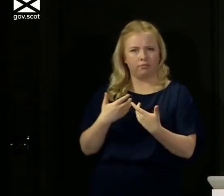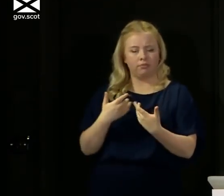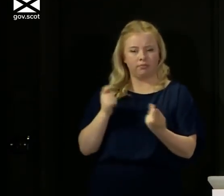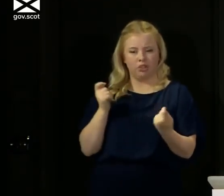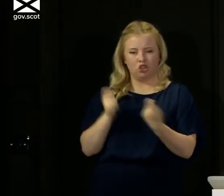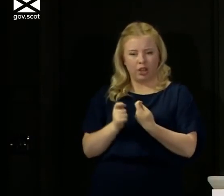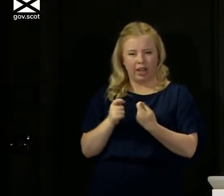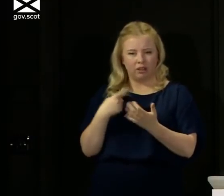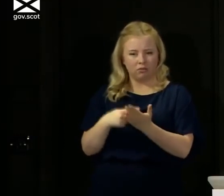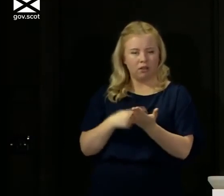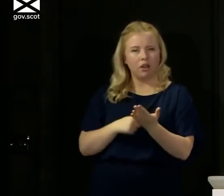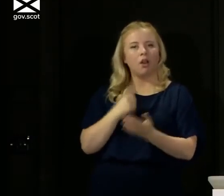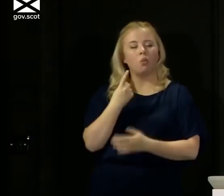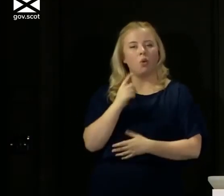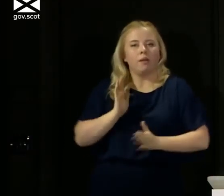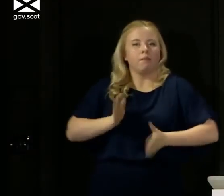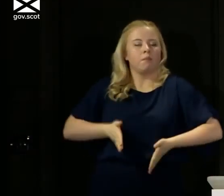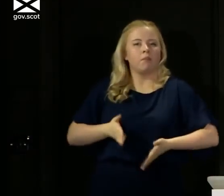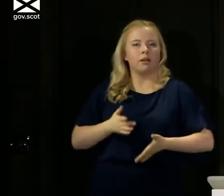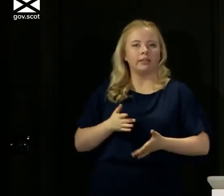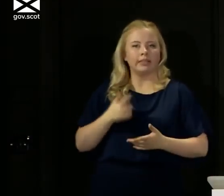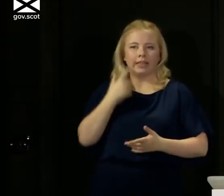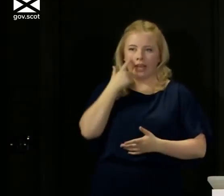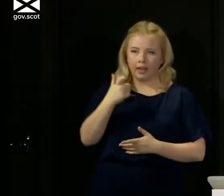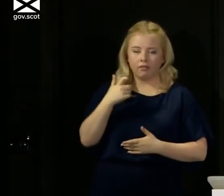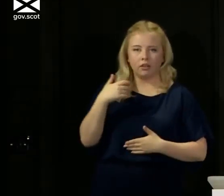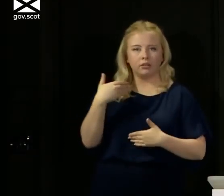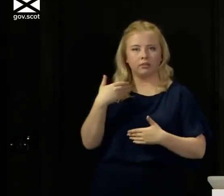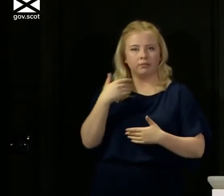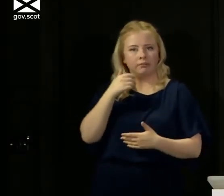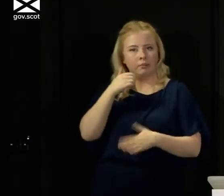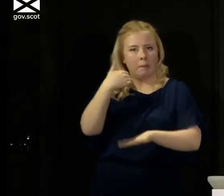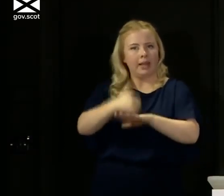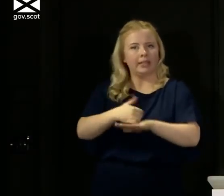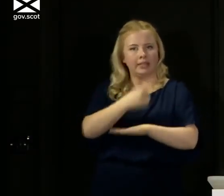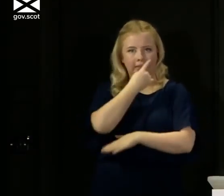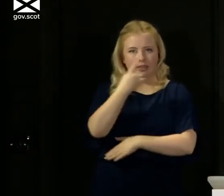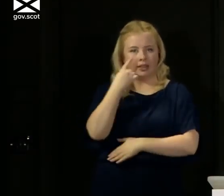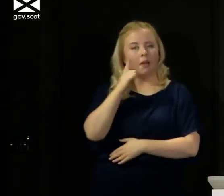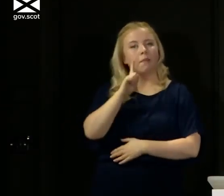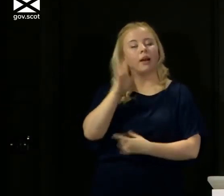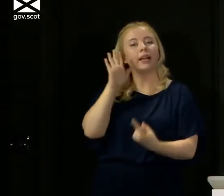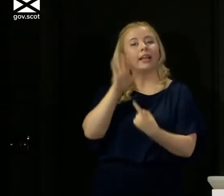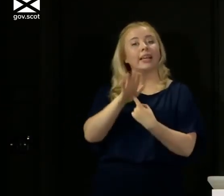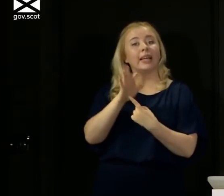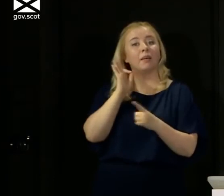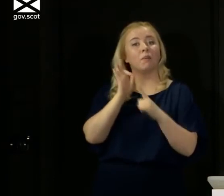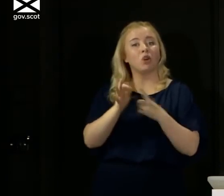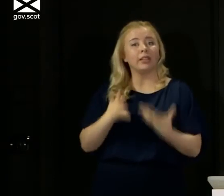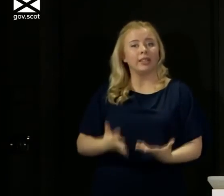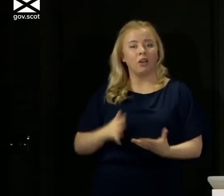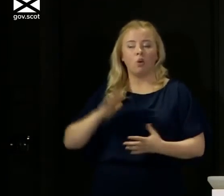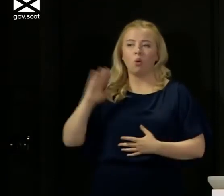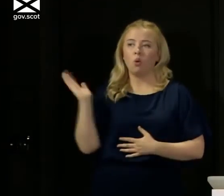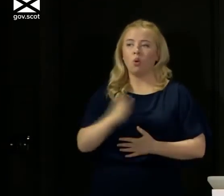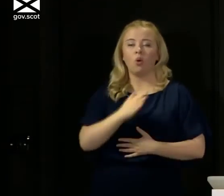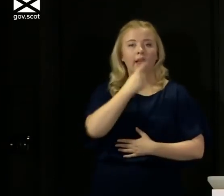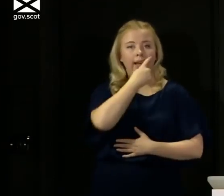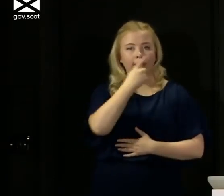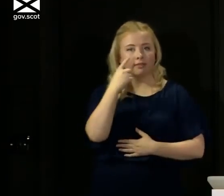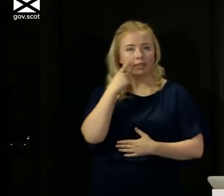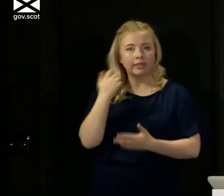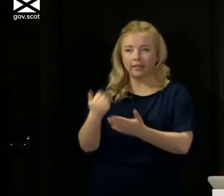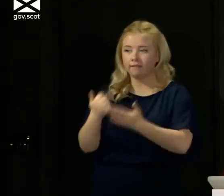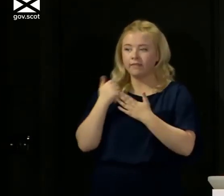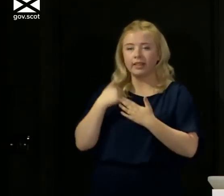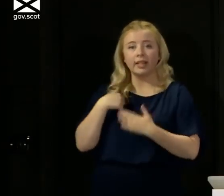be very soundly and carefully based. But the key point I would make today is that, you know, all of the evidence and advice I